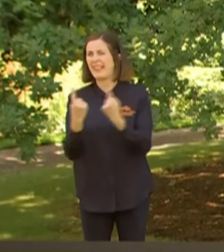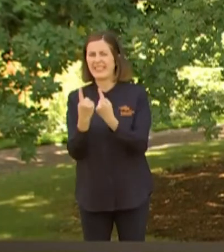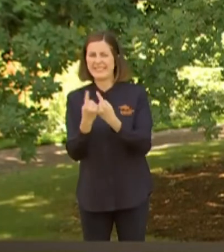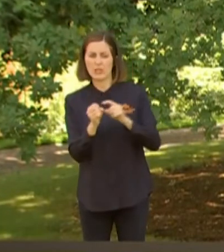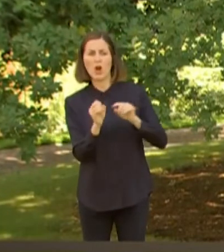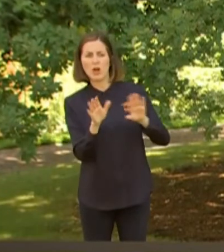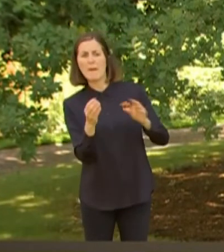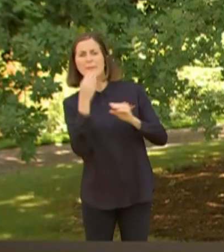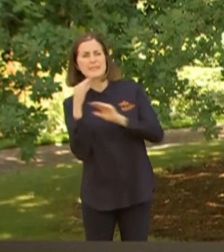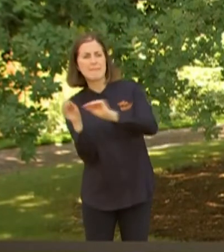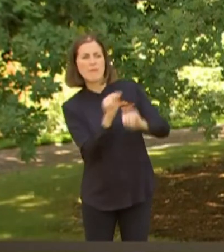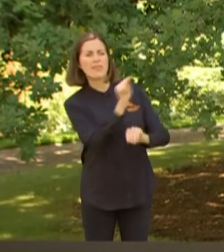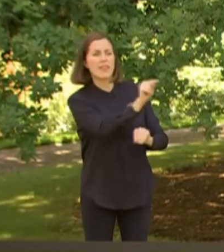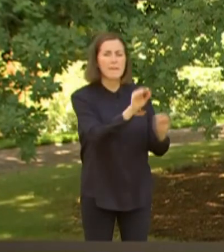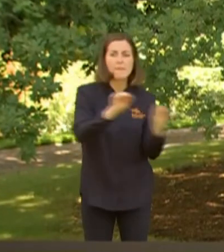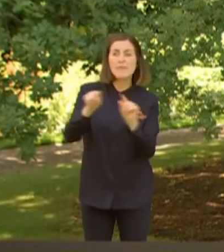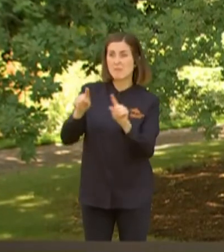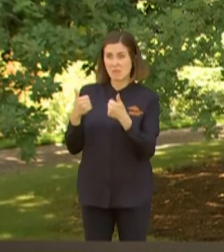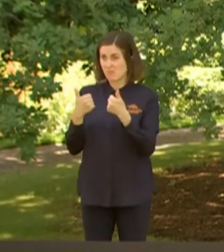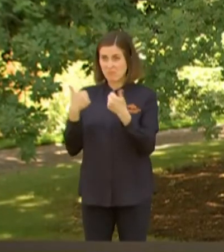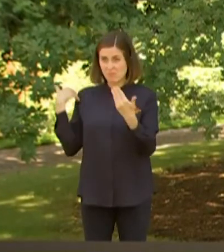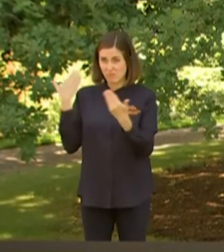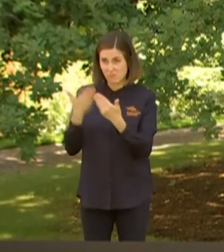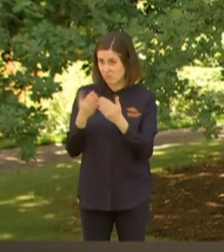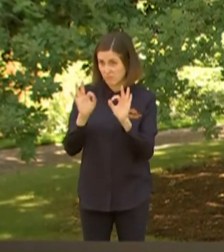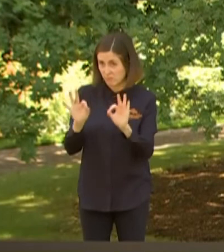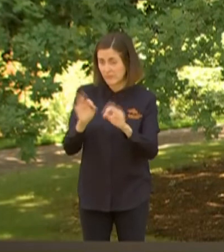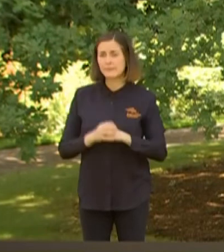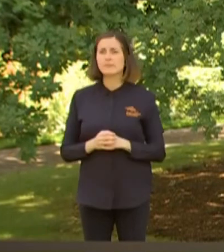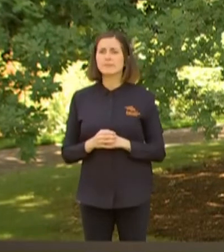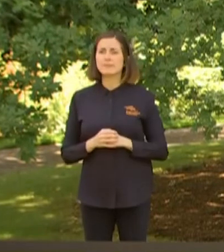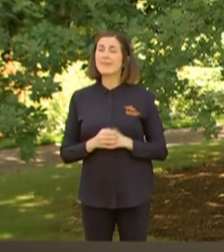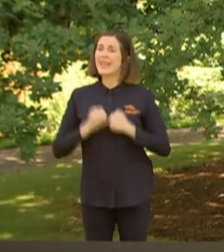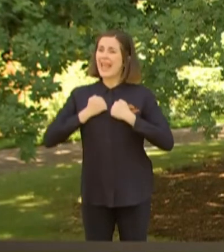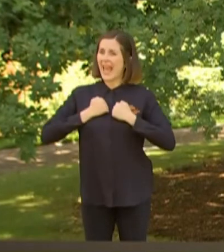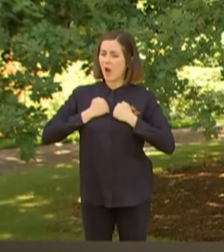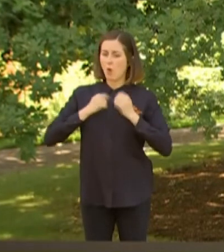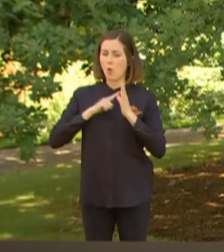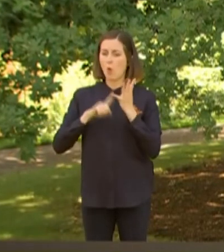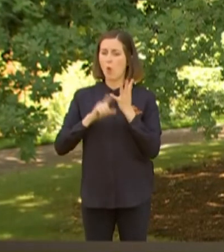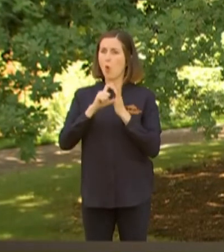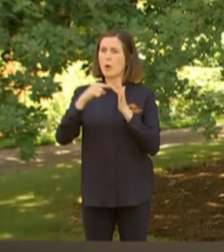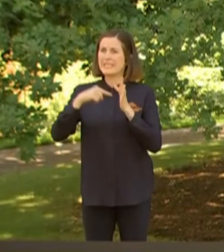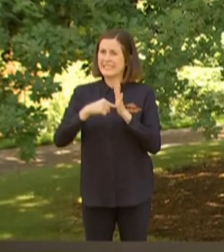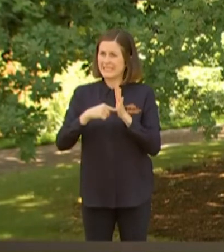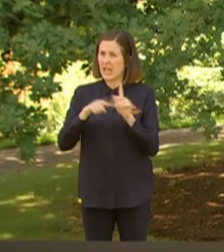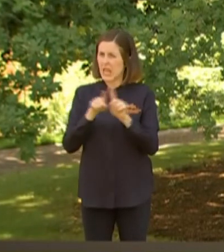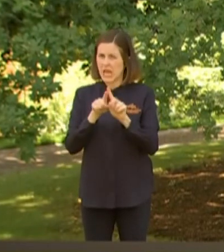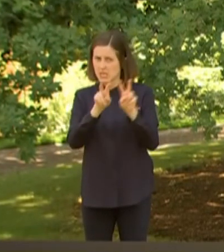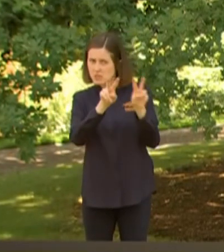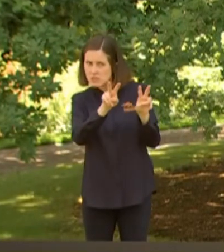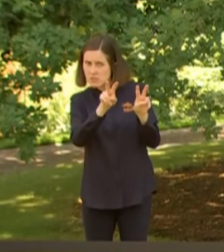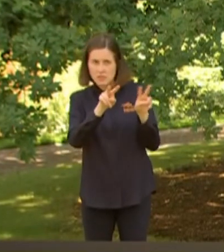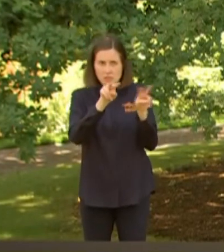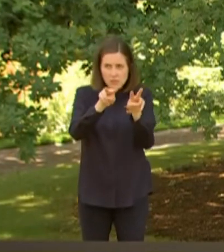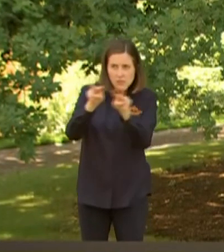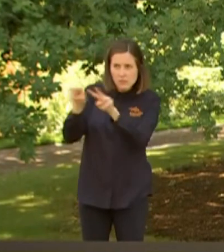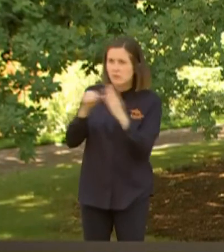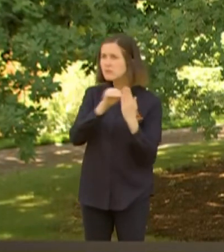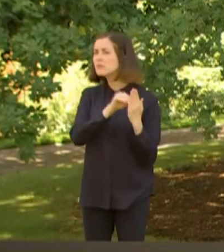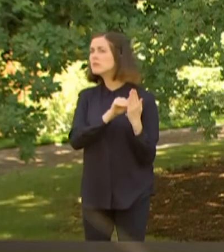we've done over the past 5 months. In terms of the audit and assurance program, we have had both the Chief